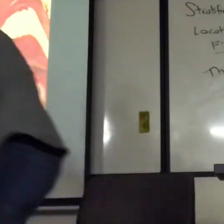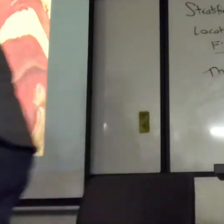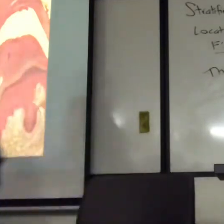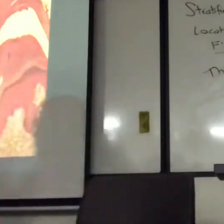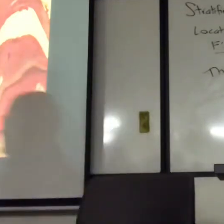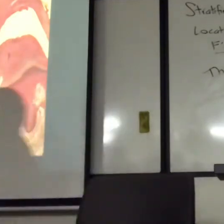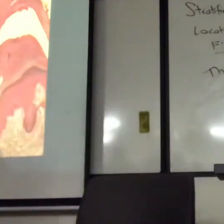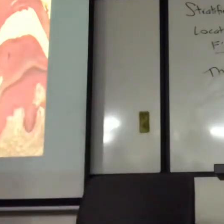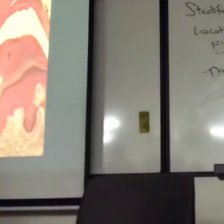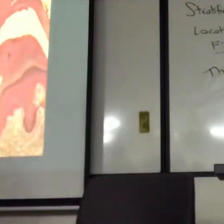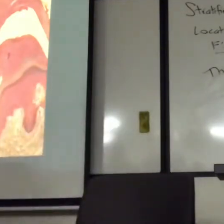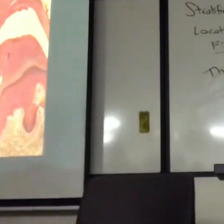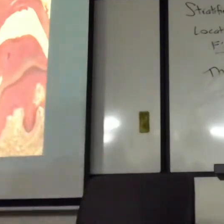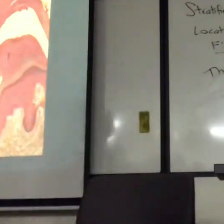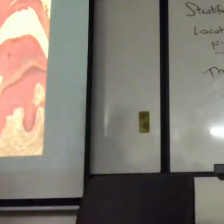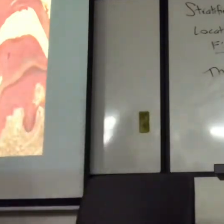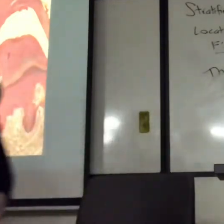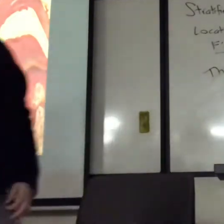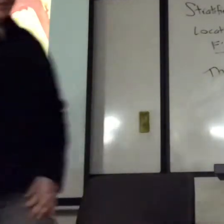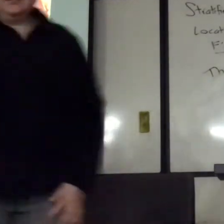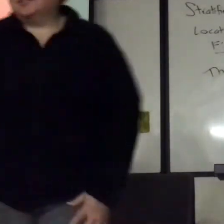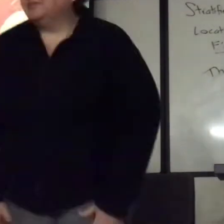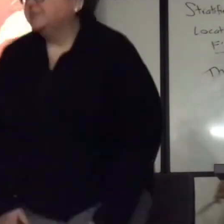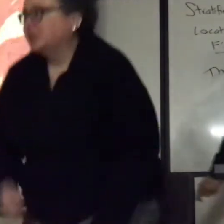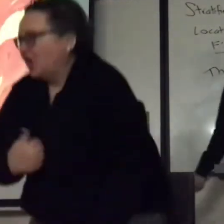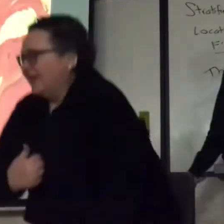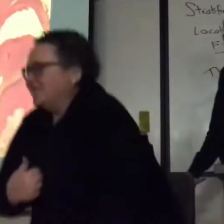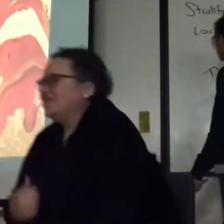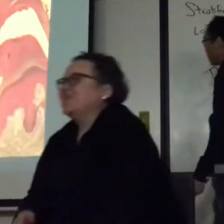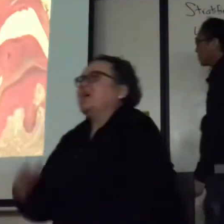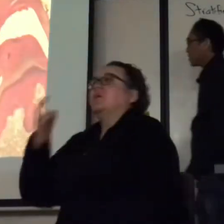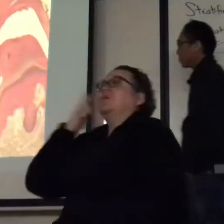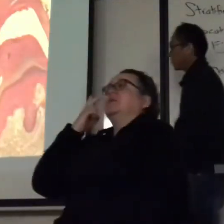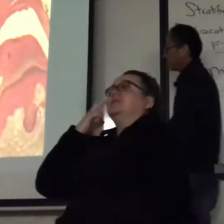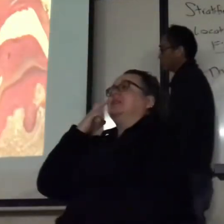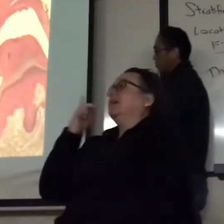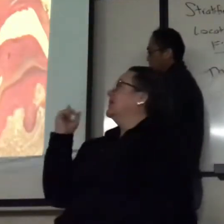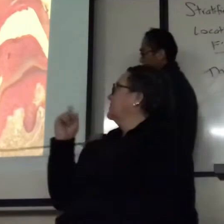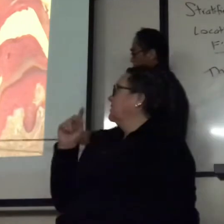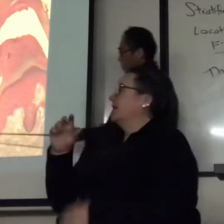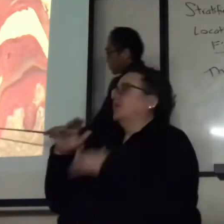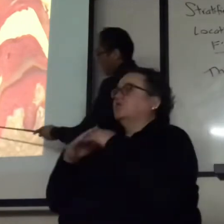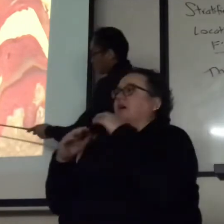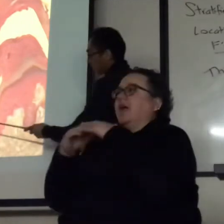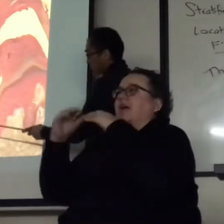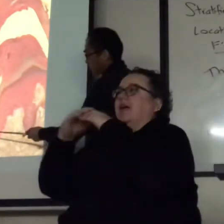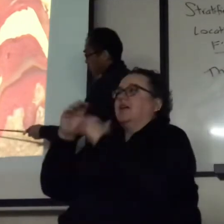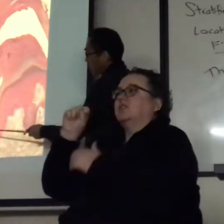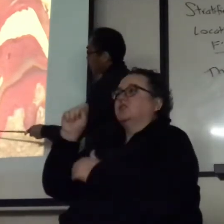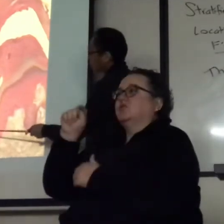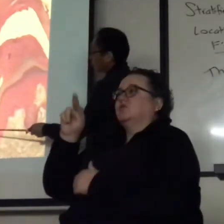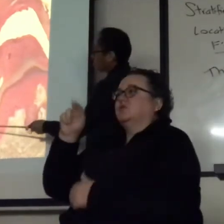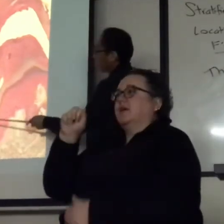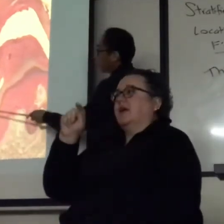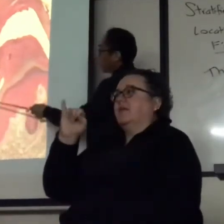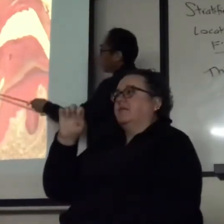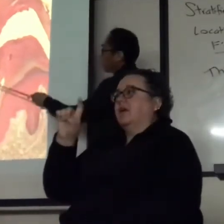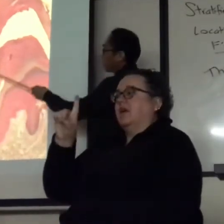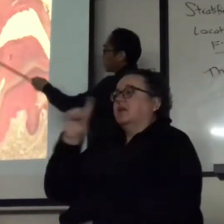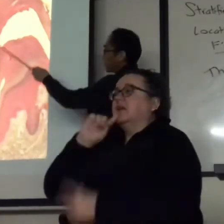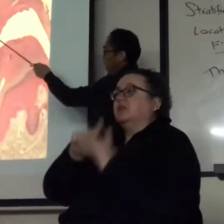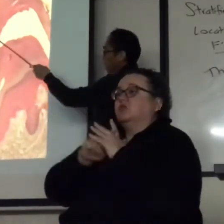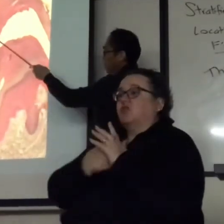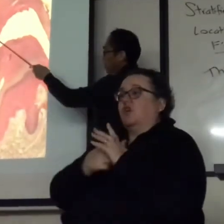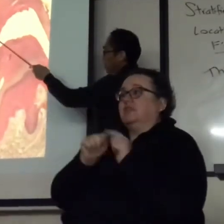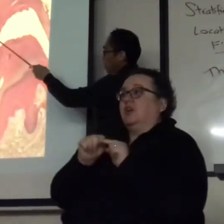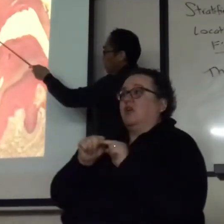see is a stratified squamous epithelial tissue that is keratinizing. It starts down here and goes all the